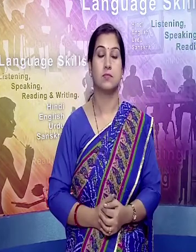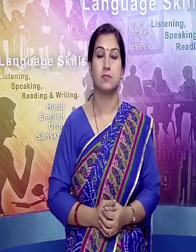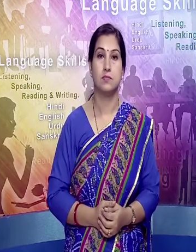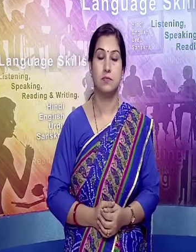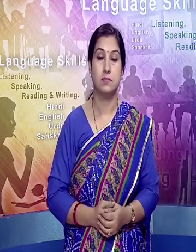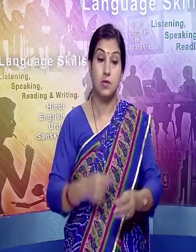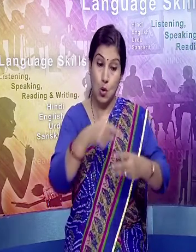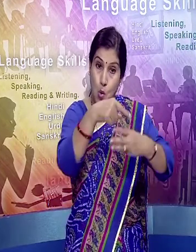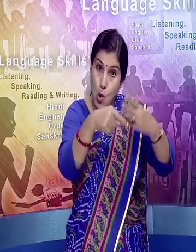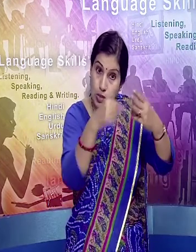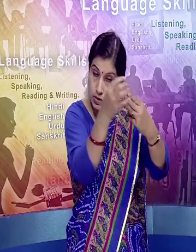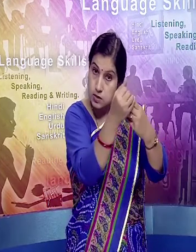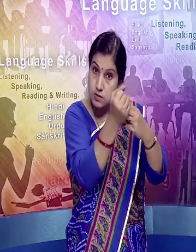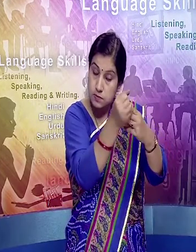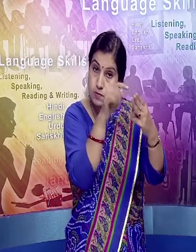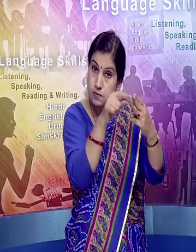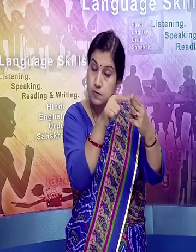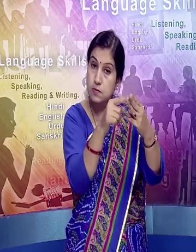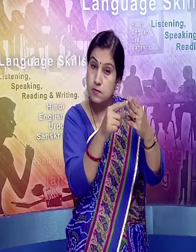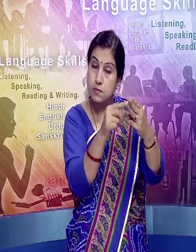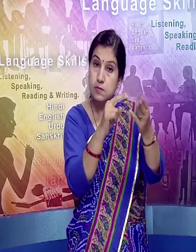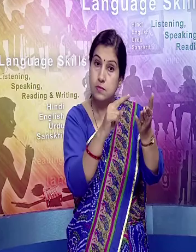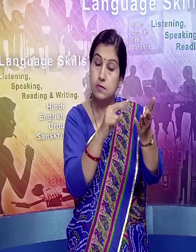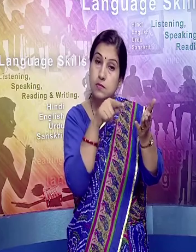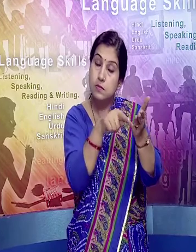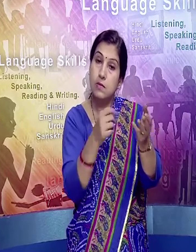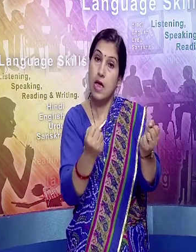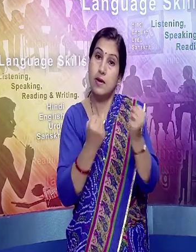All these three nutrients give energy.